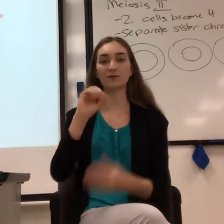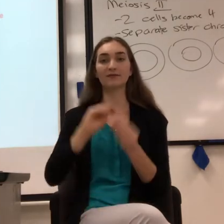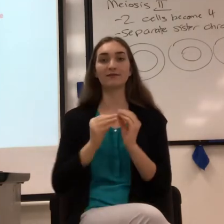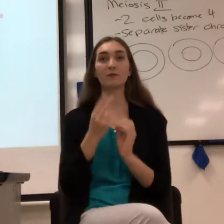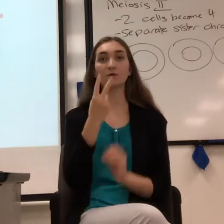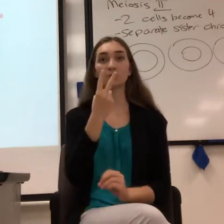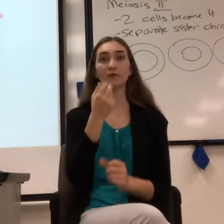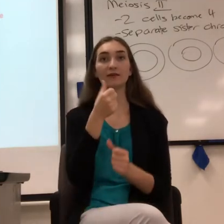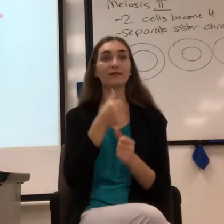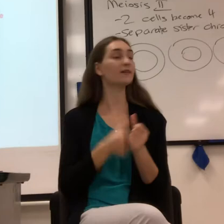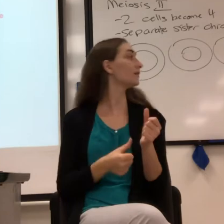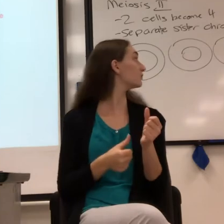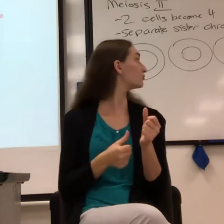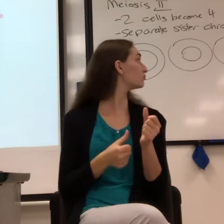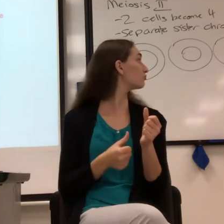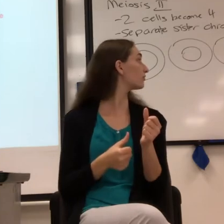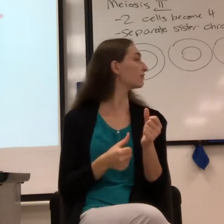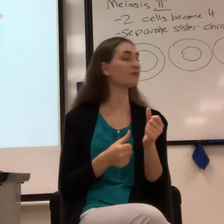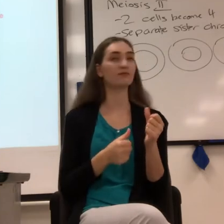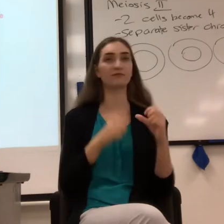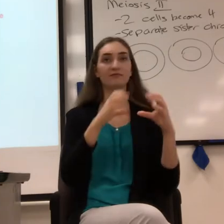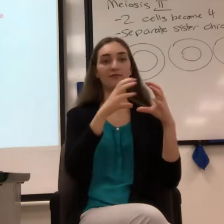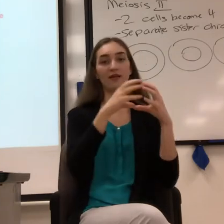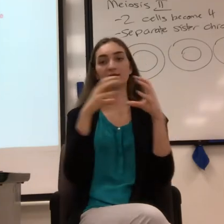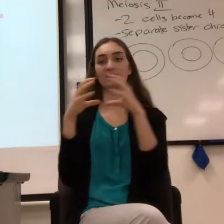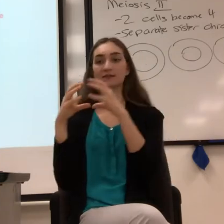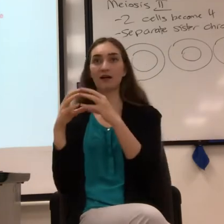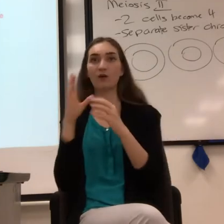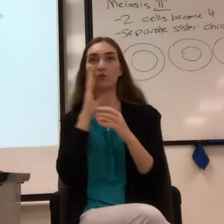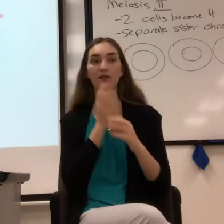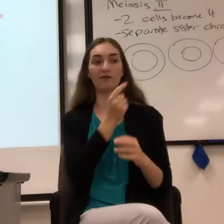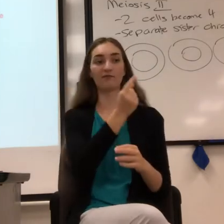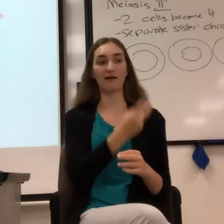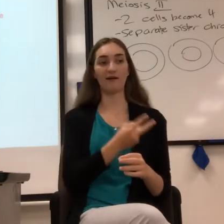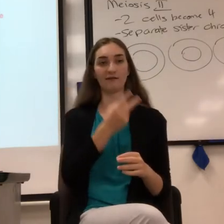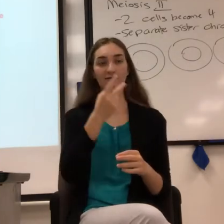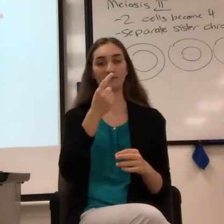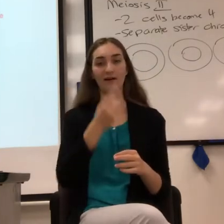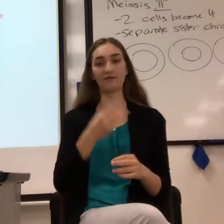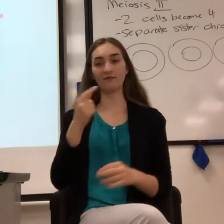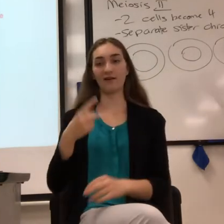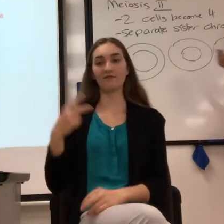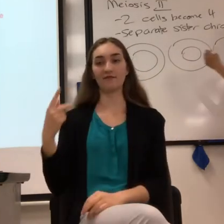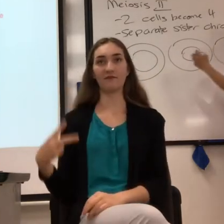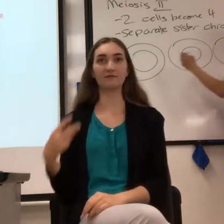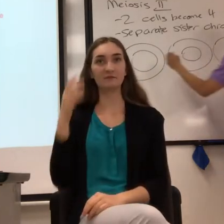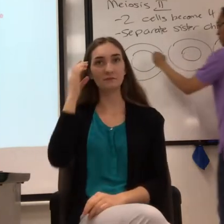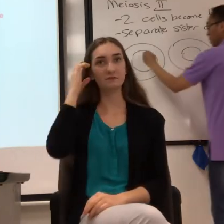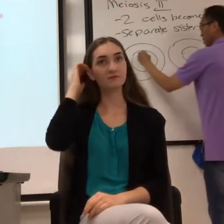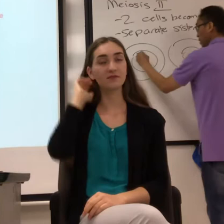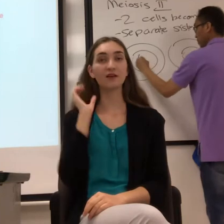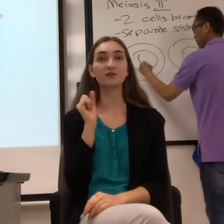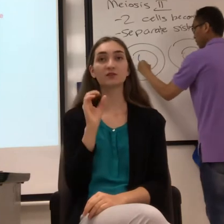each of these cells will have basically half of this. So it looks like this. So this cell will have